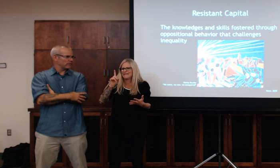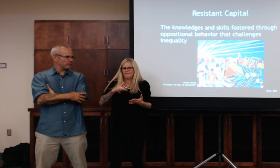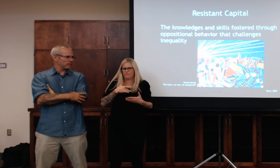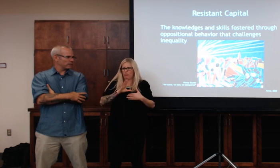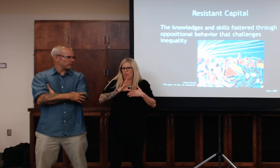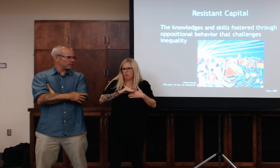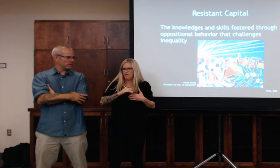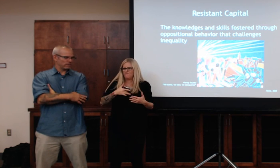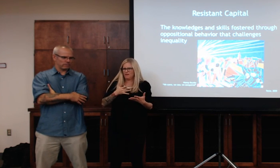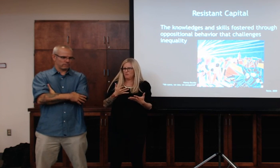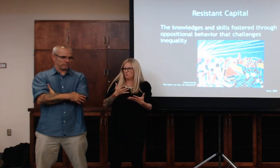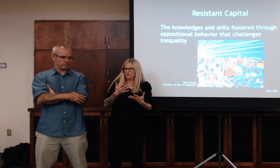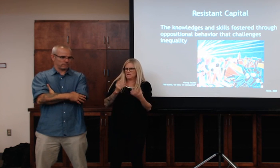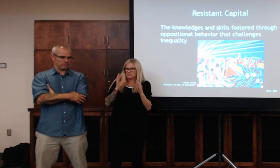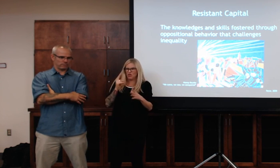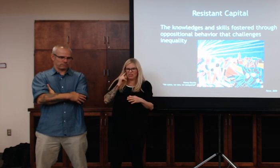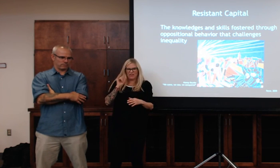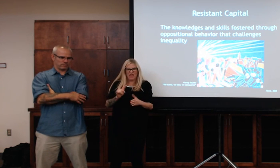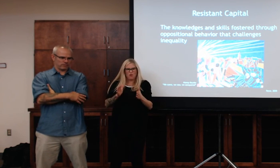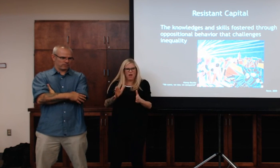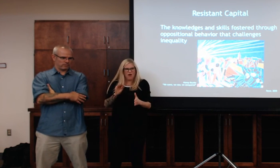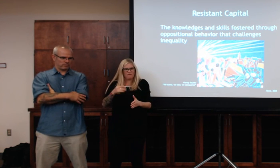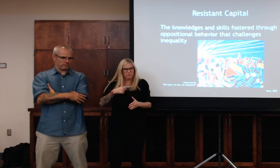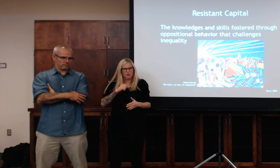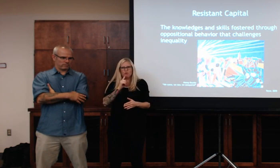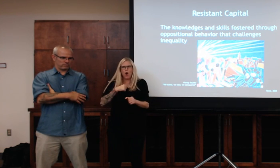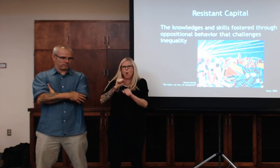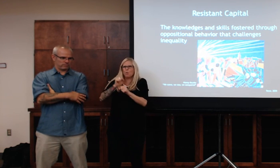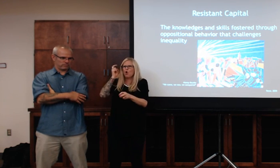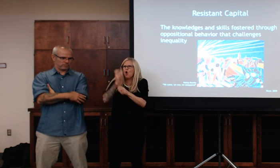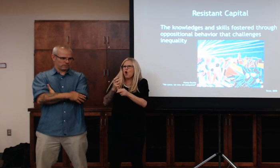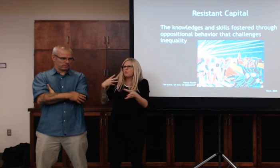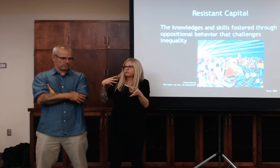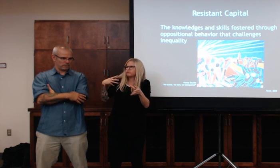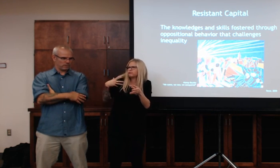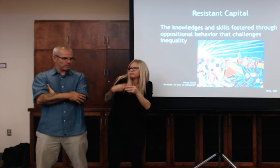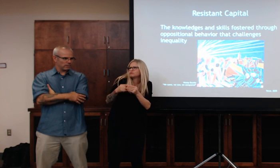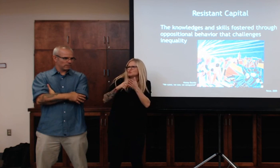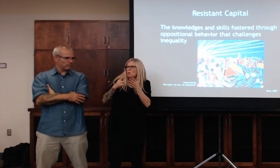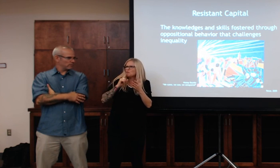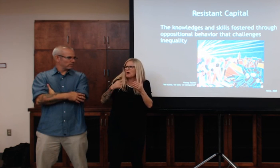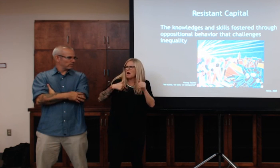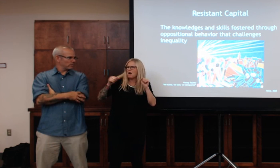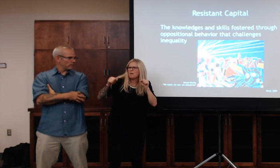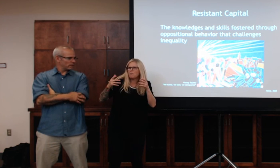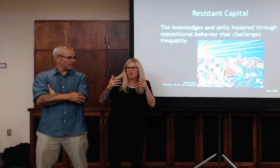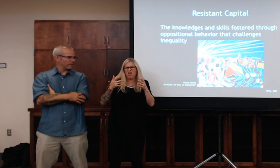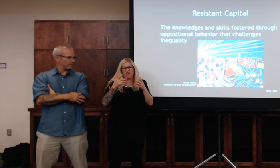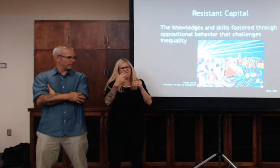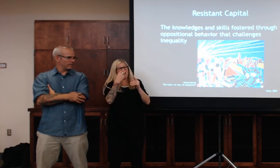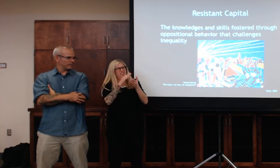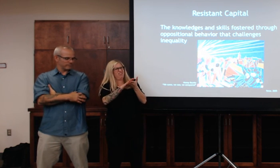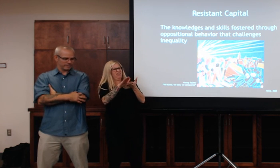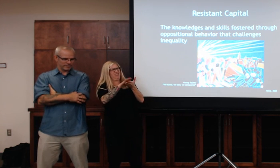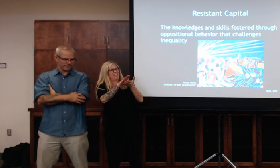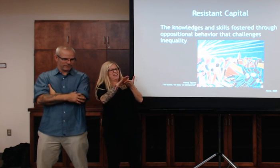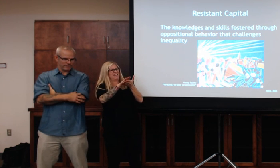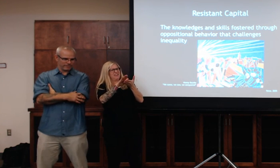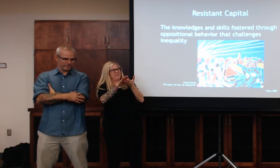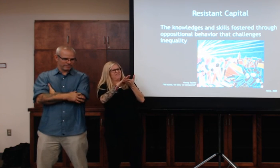humiliated. The teacher really thinks this way of me? I've worked so hard, were her thoughts. And then you're thinking, can